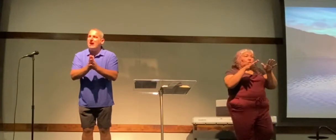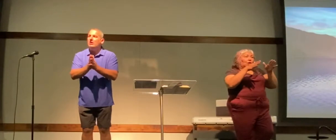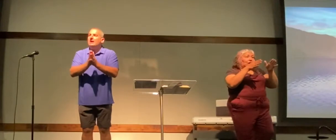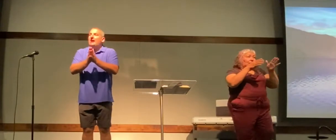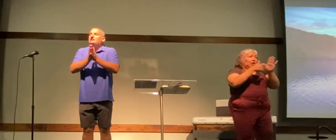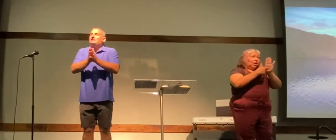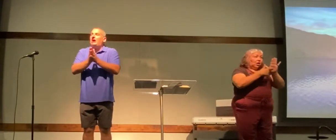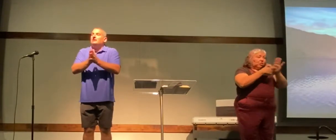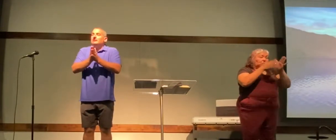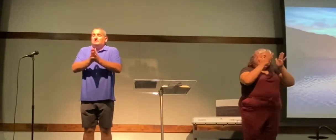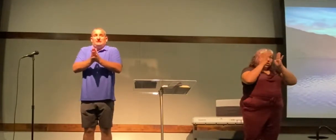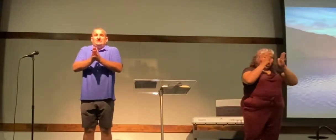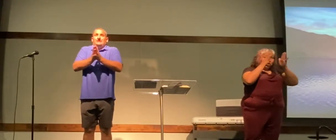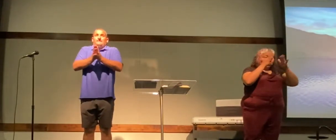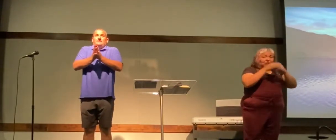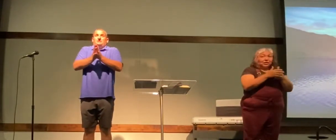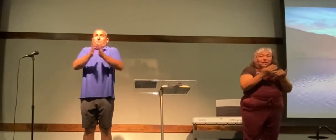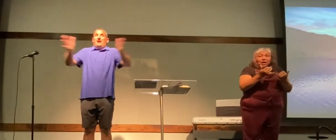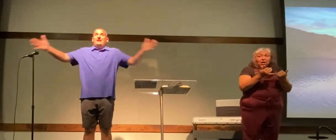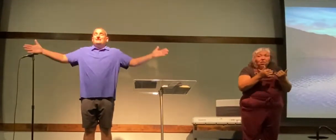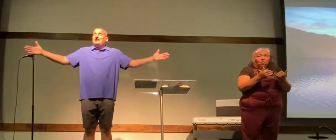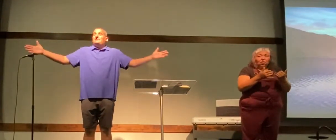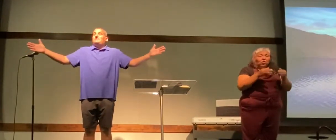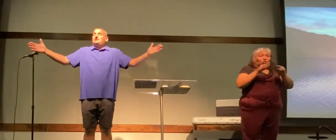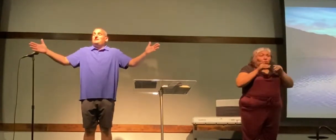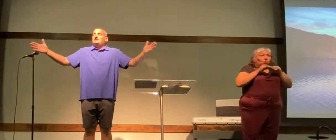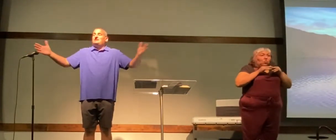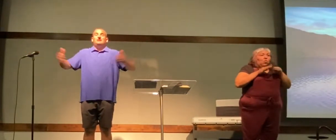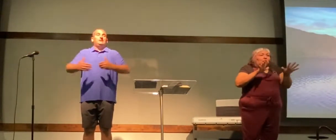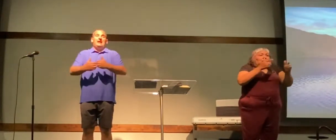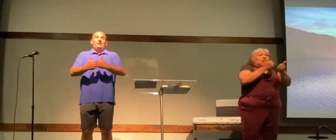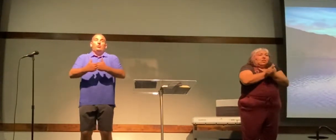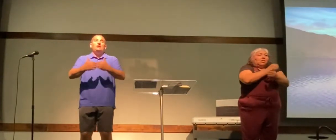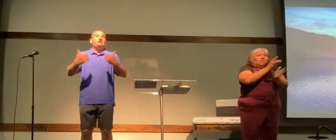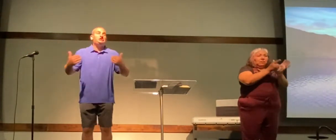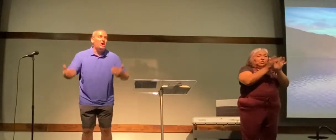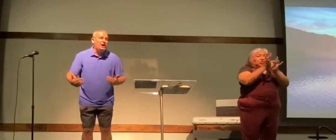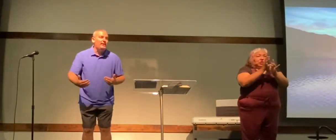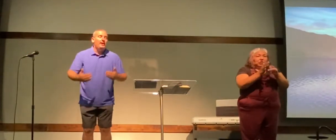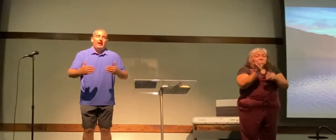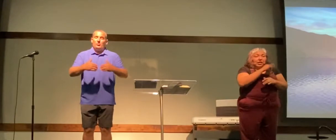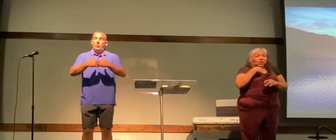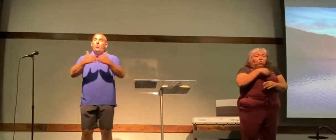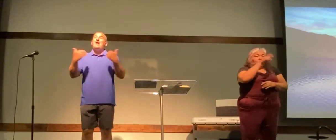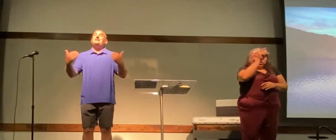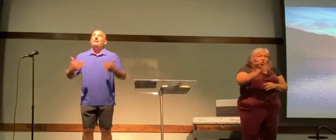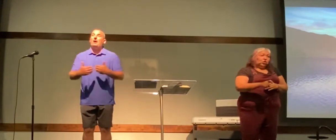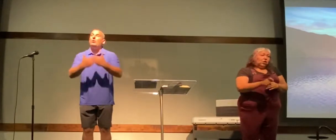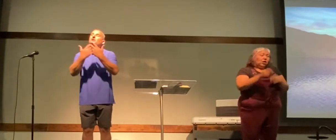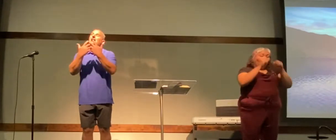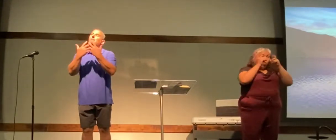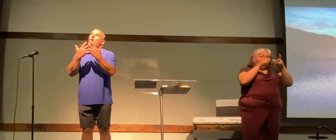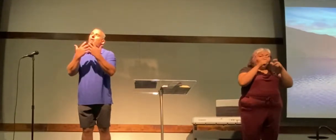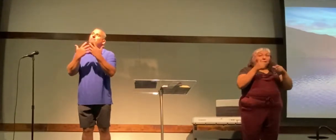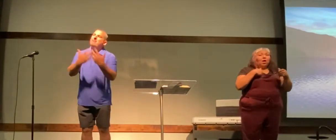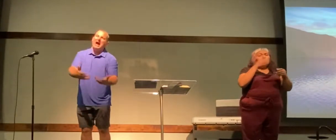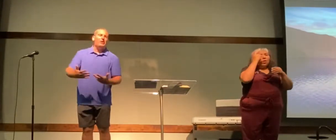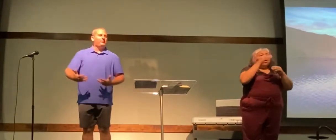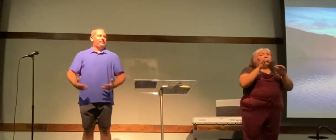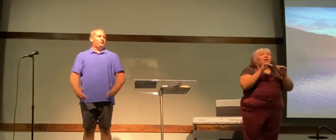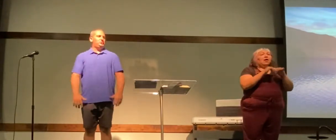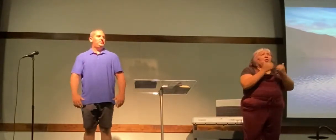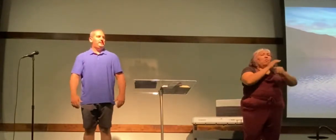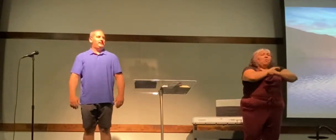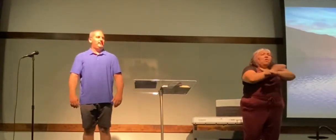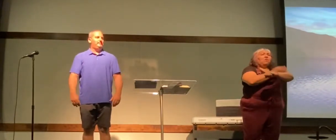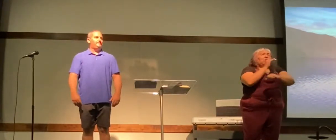right now and start just spreading the love of Jesus like we should and wake up, I wonder how more